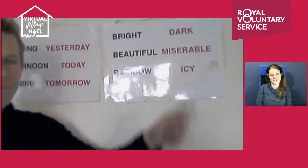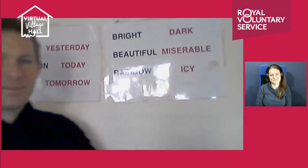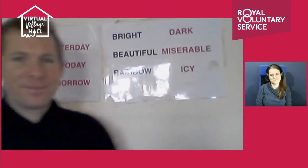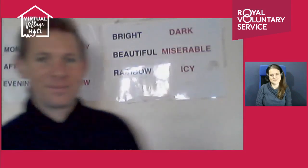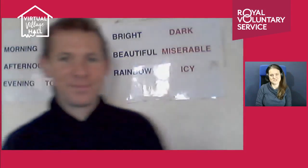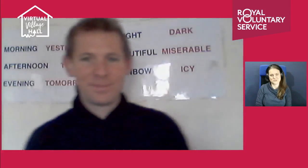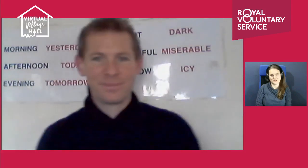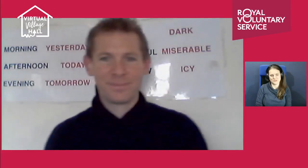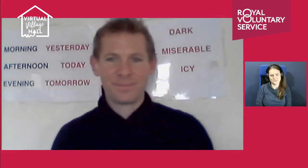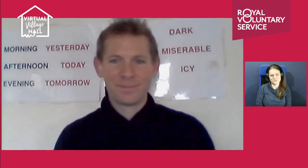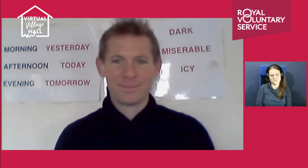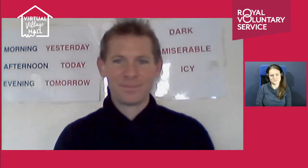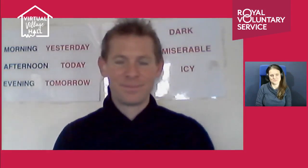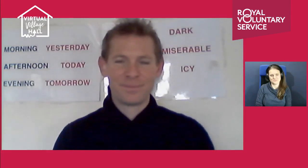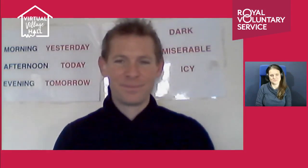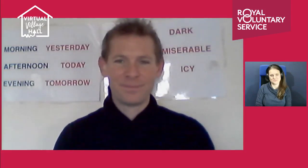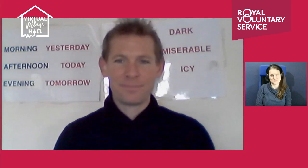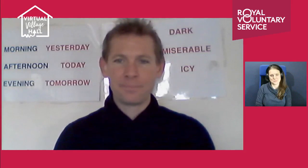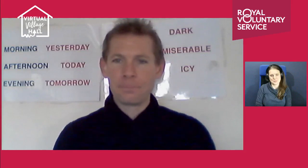All right, miserable.